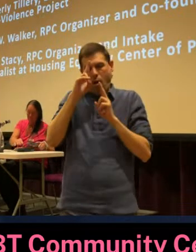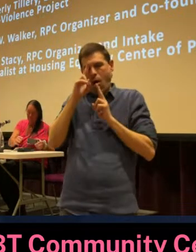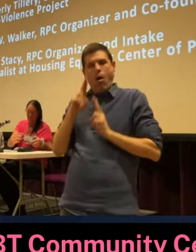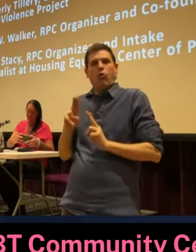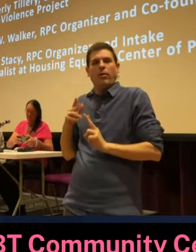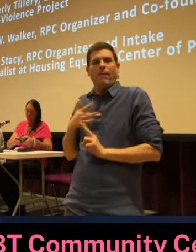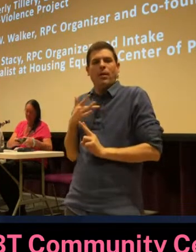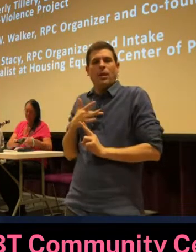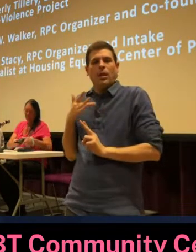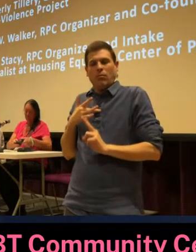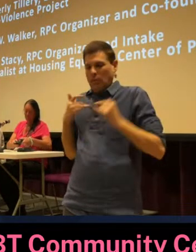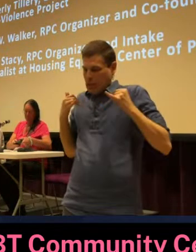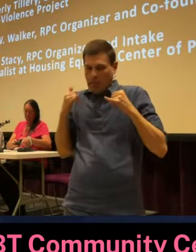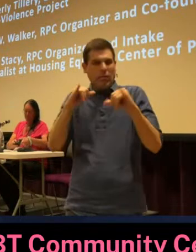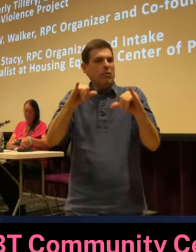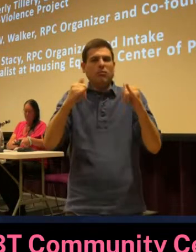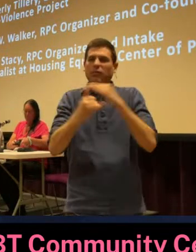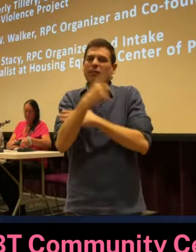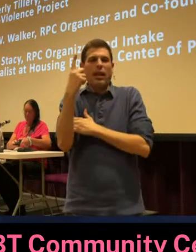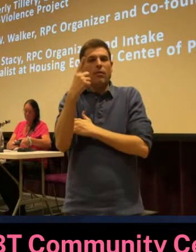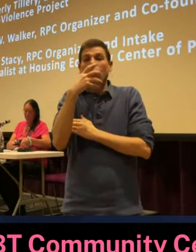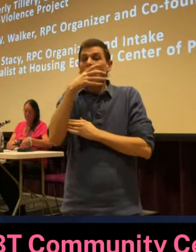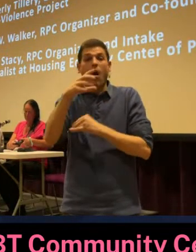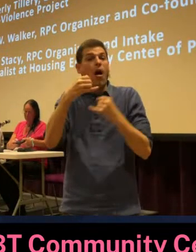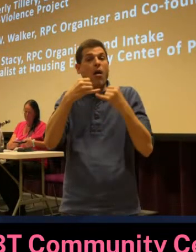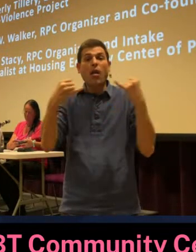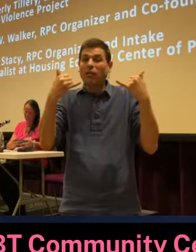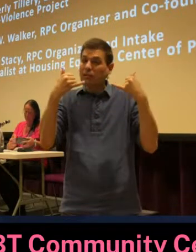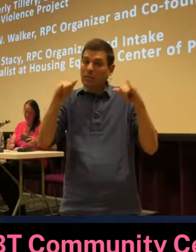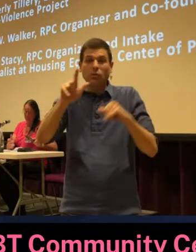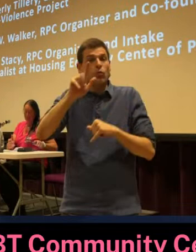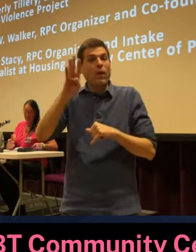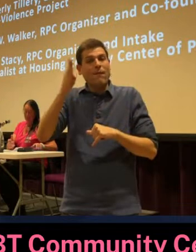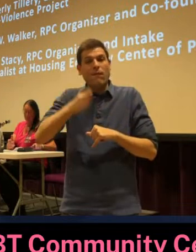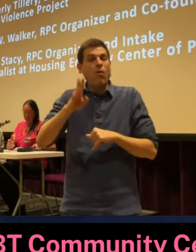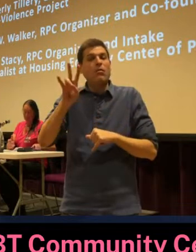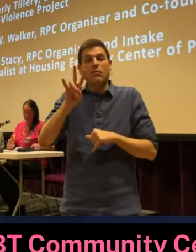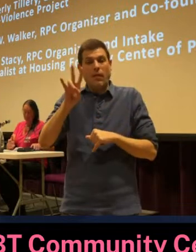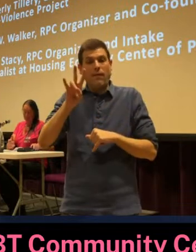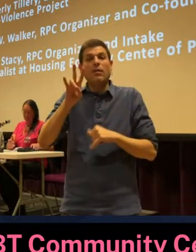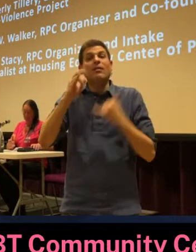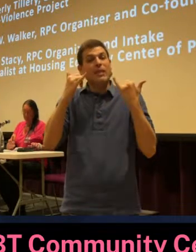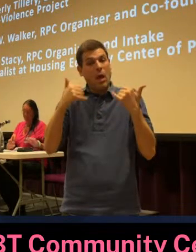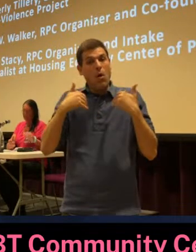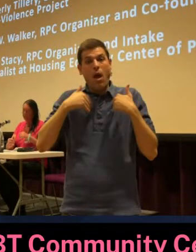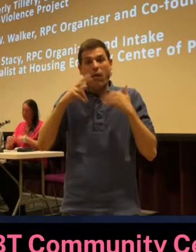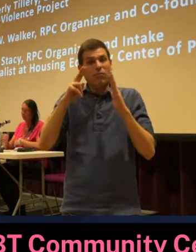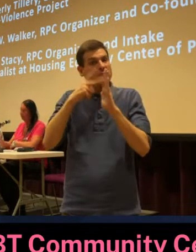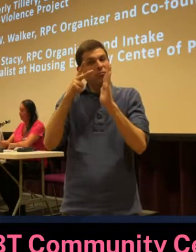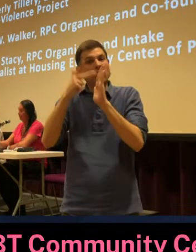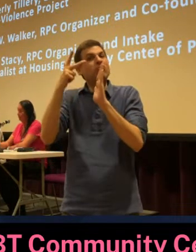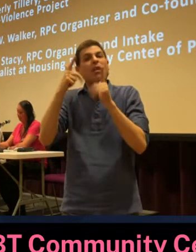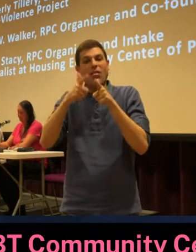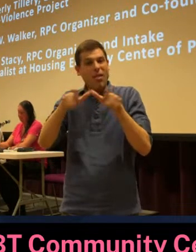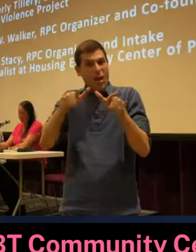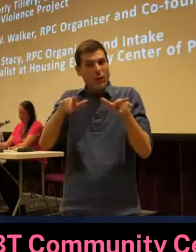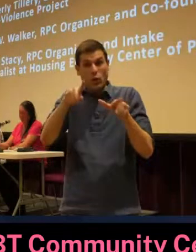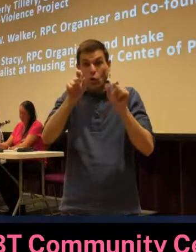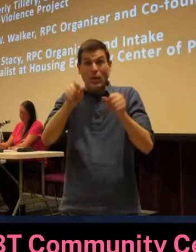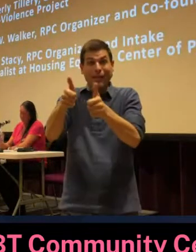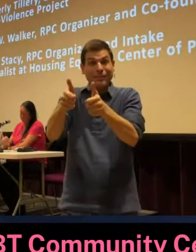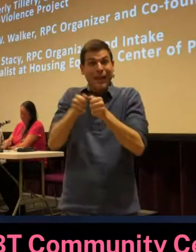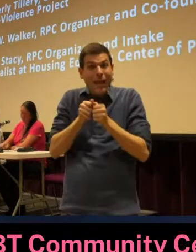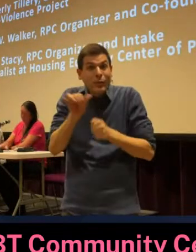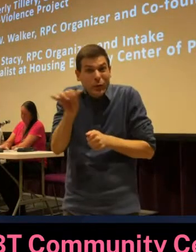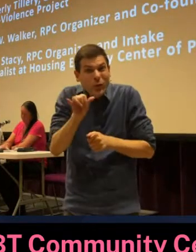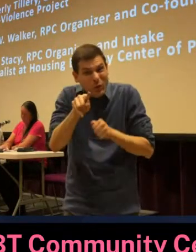beginning. We still run our 24-hour hotline. It's now bilingual. You can text